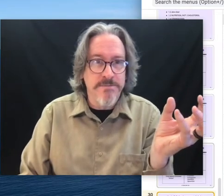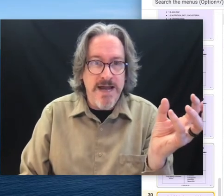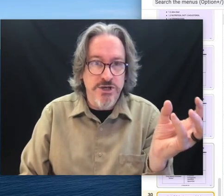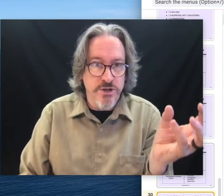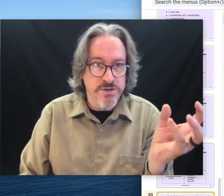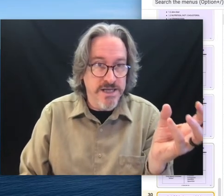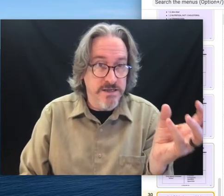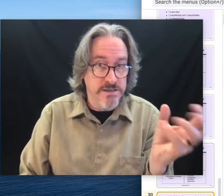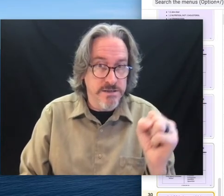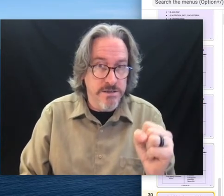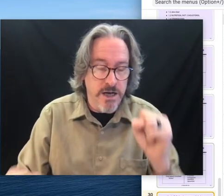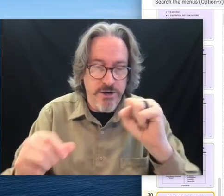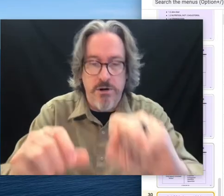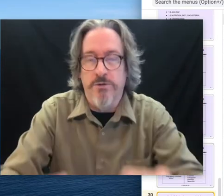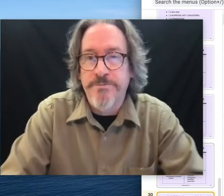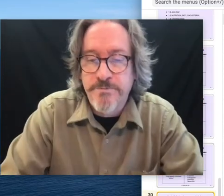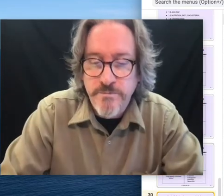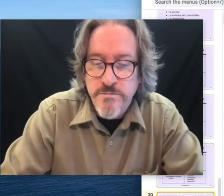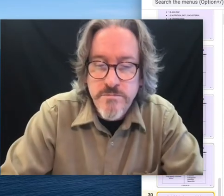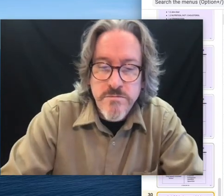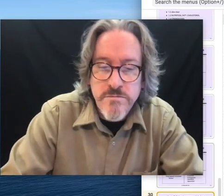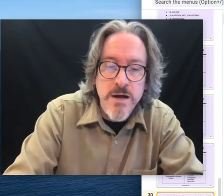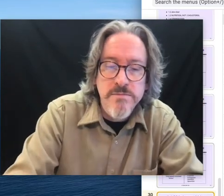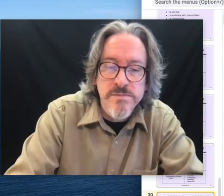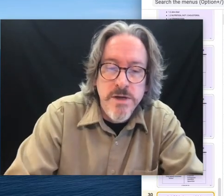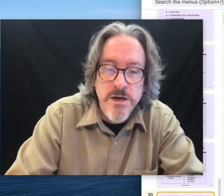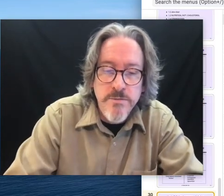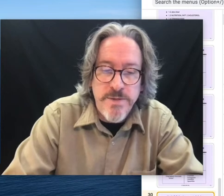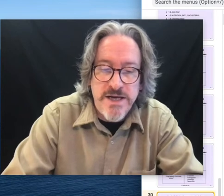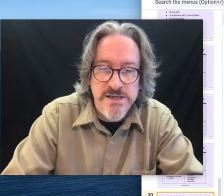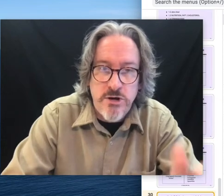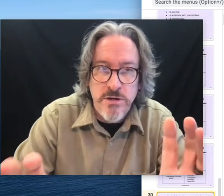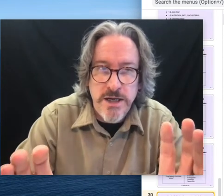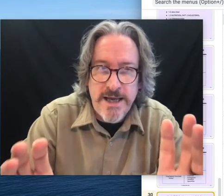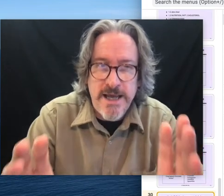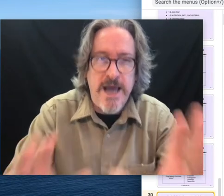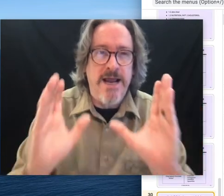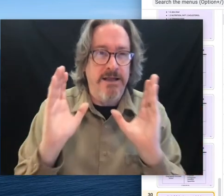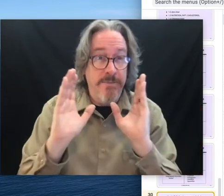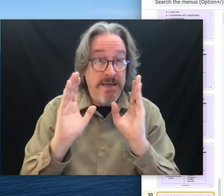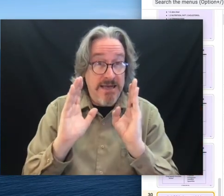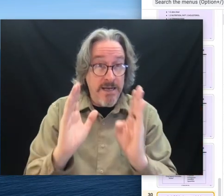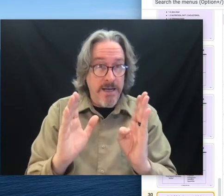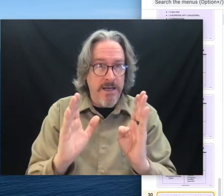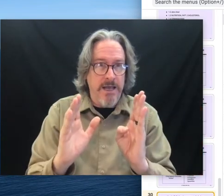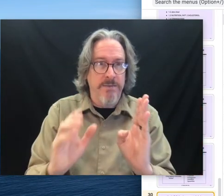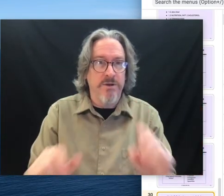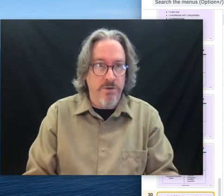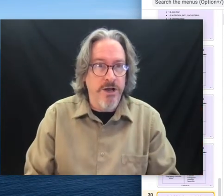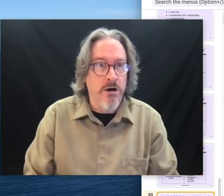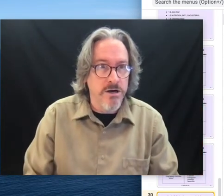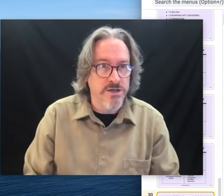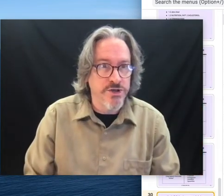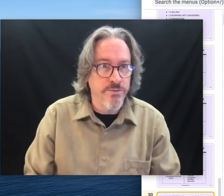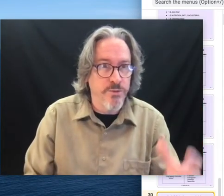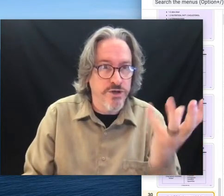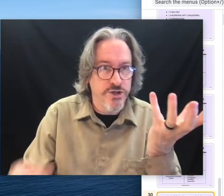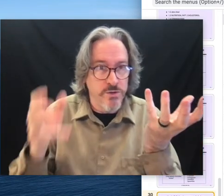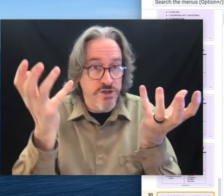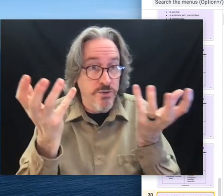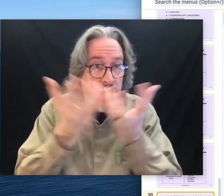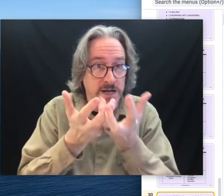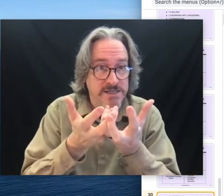mix and match those things on your own. Because at the beginning, it can be really hard to